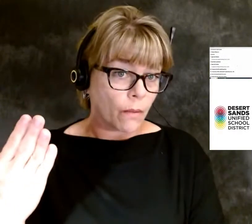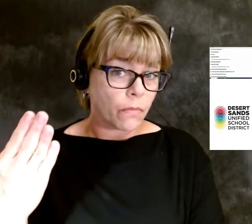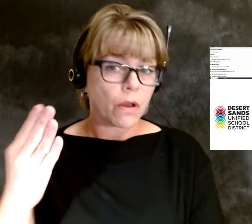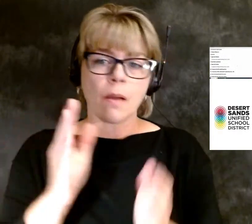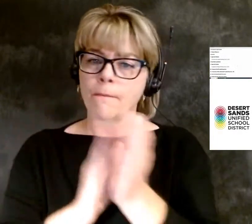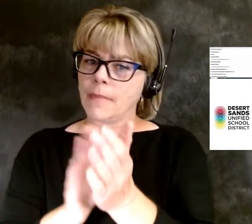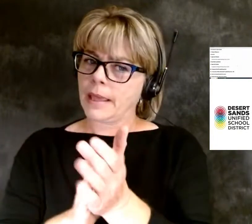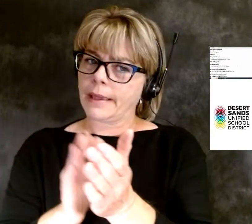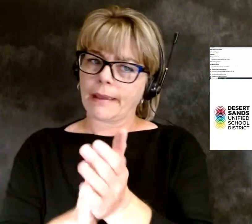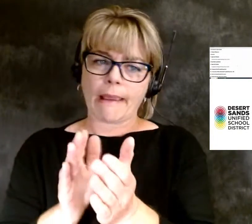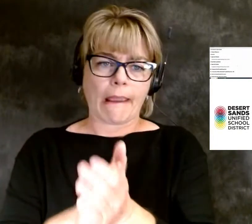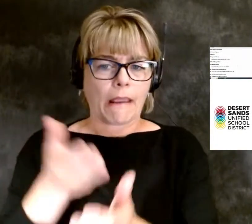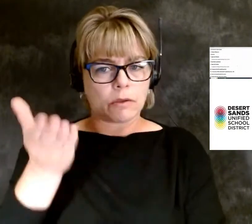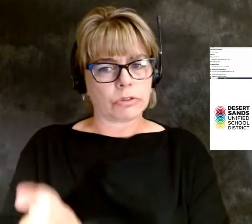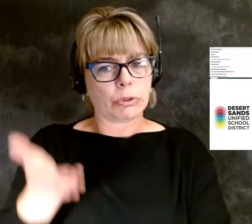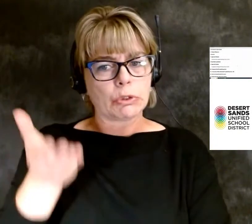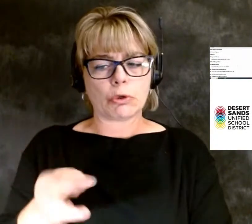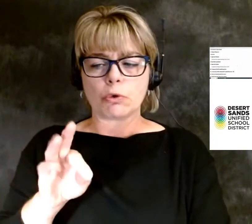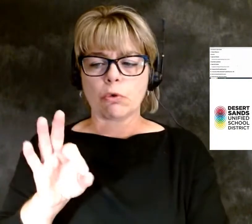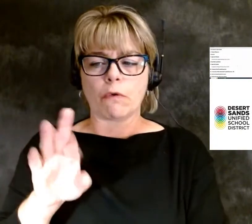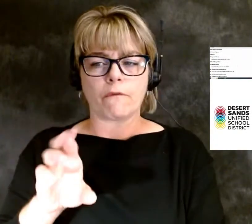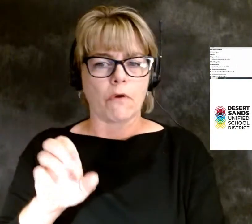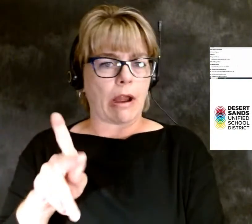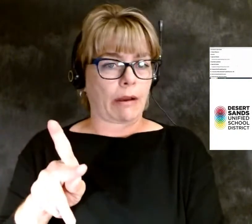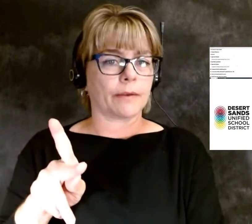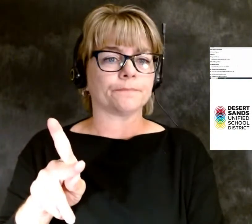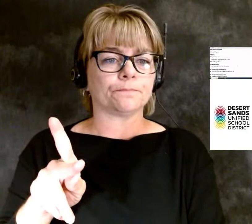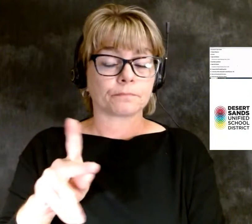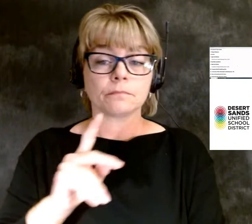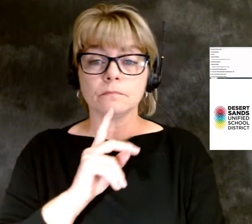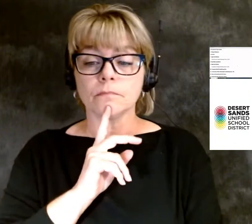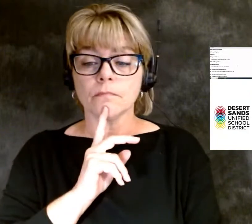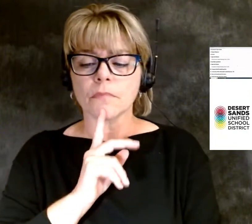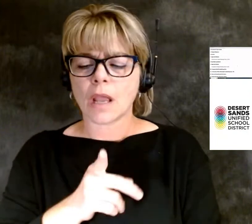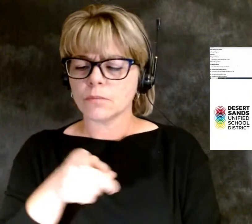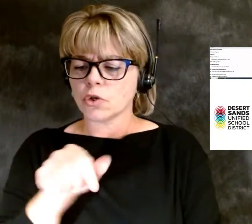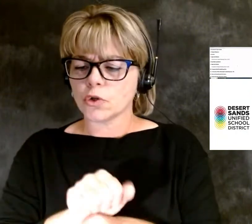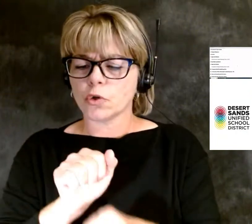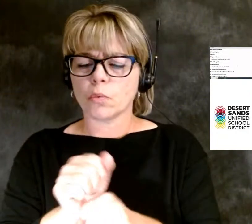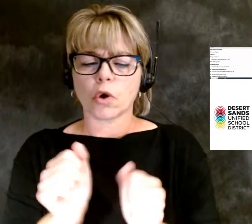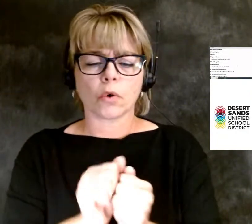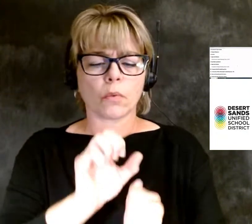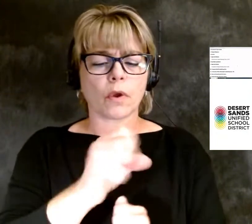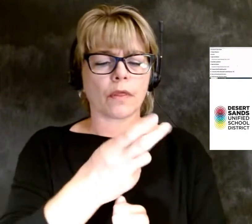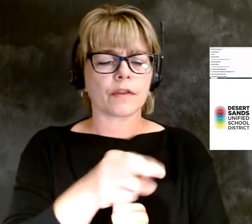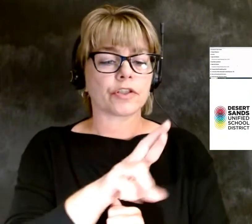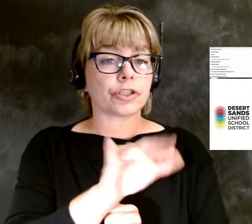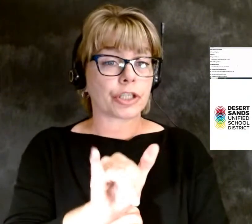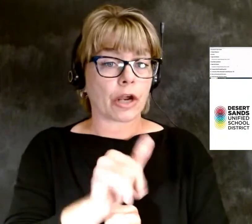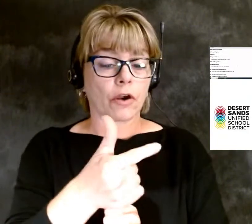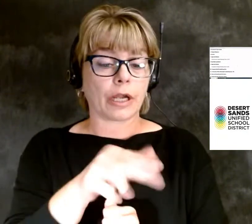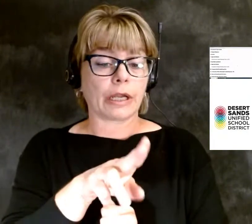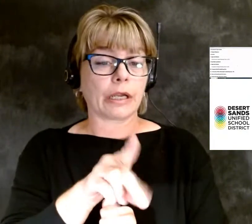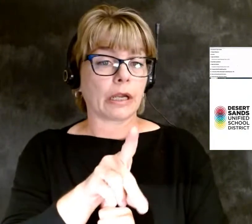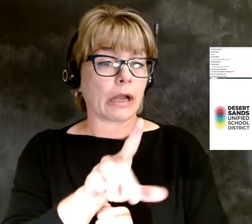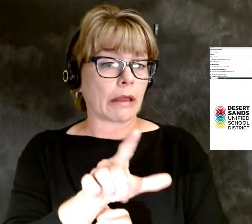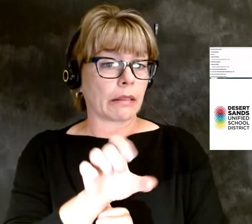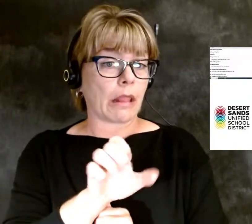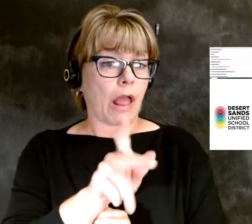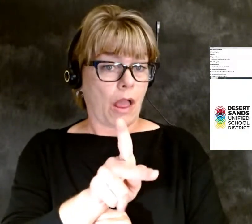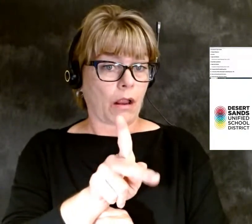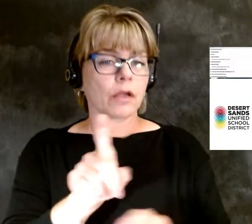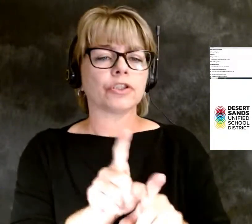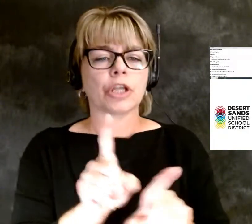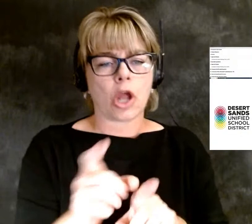to you. I don't know. I'm sure you work Shirley with Sherry Gunlock, and Sherry's an incredible. She coaches also too